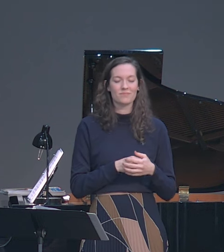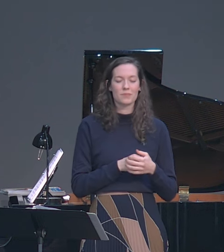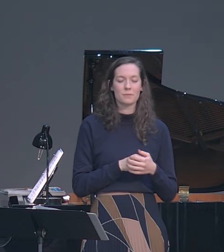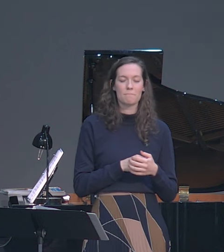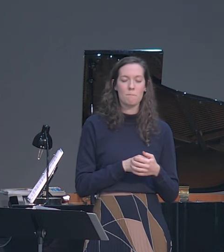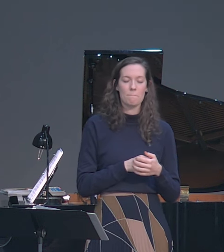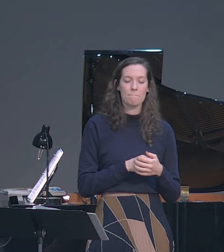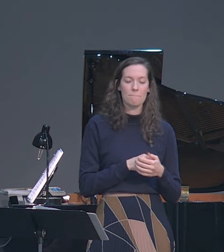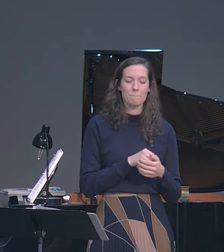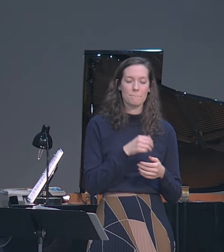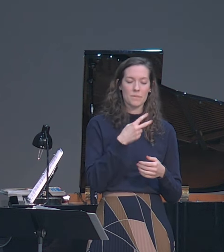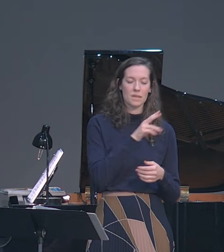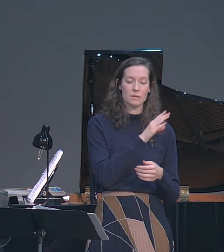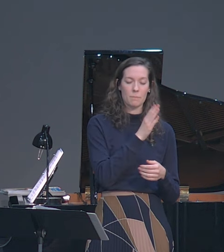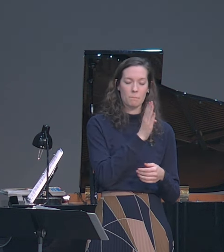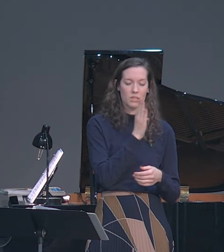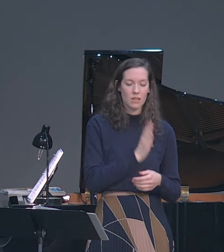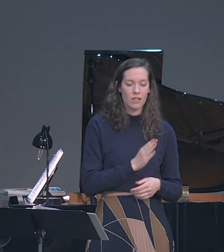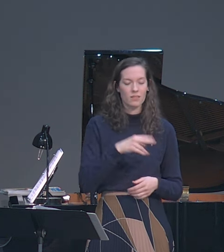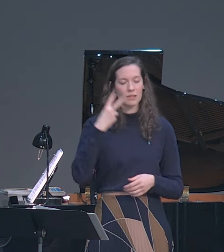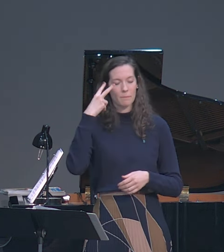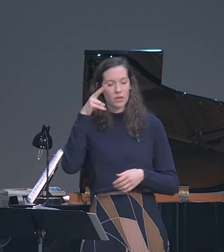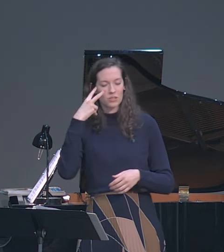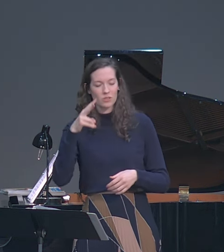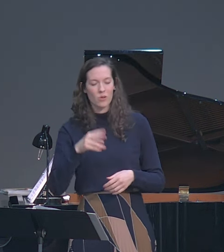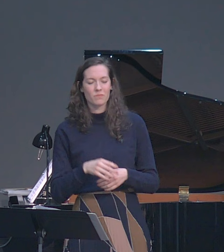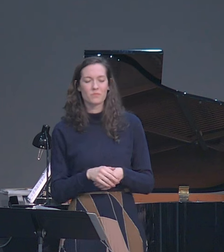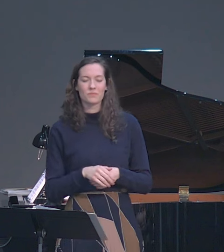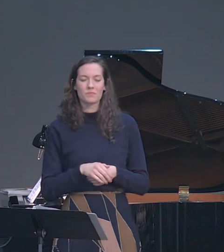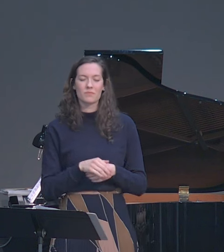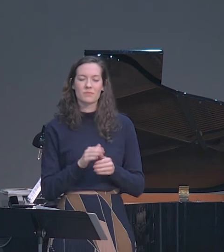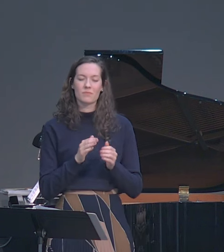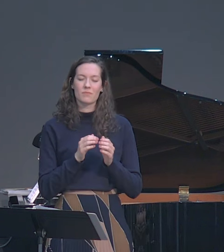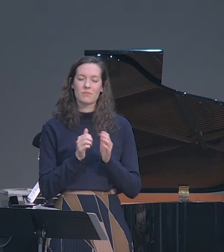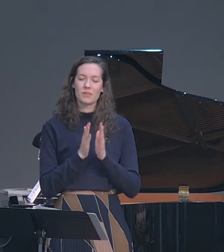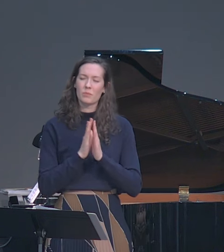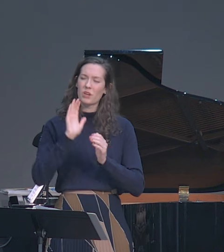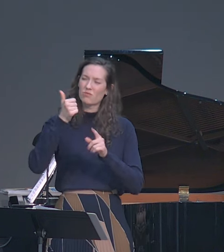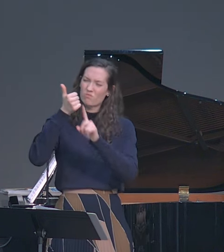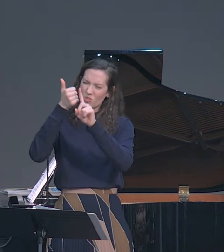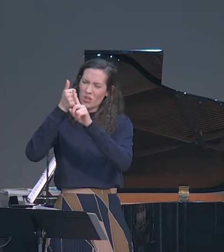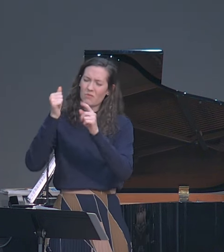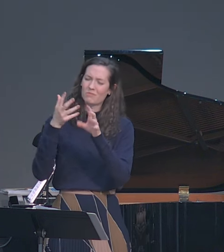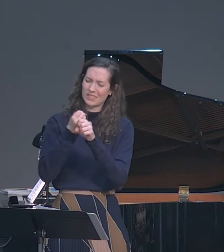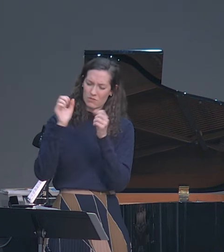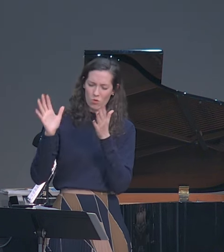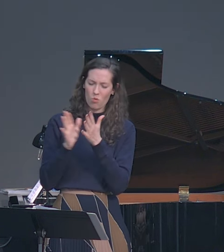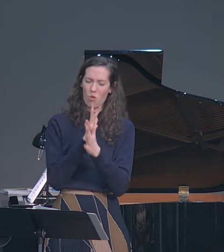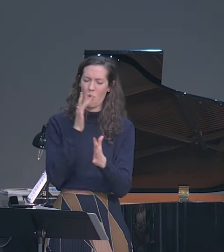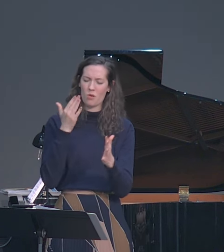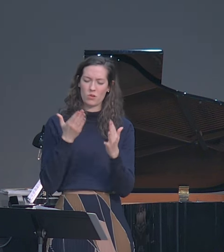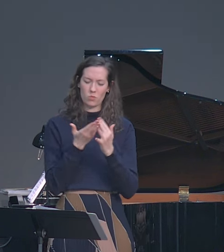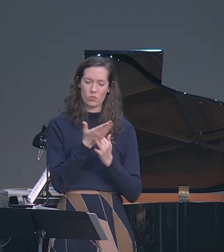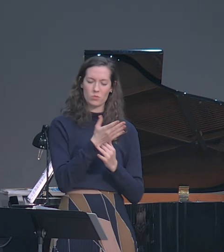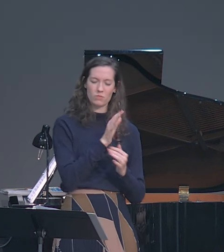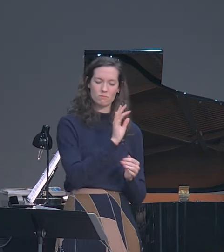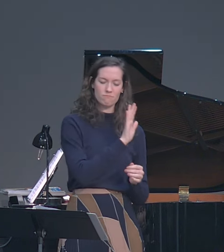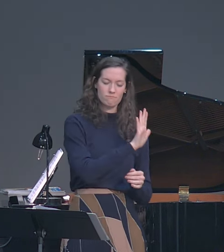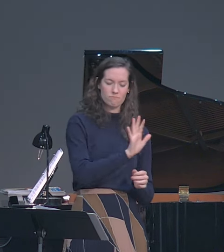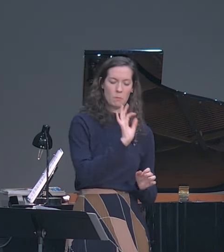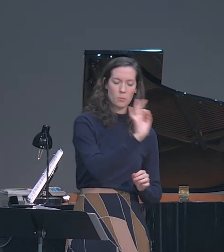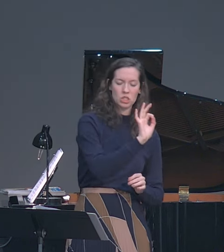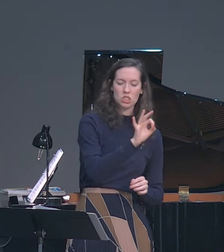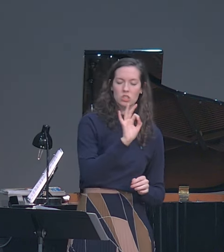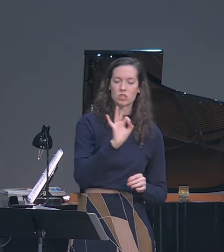glorify yourself as the Word of God is proclaimed today there, as believers are encouraged and strengthened in the faith, and those